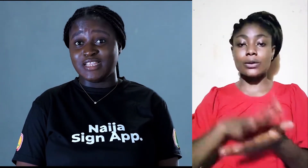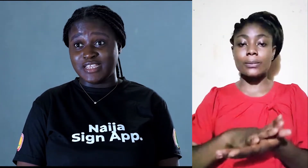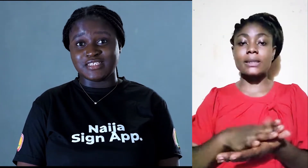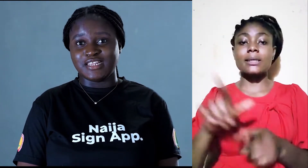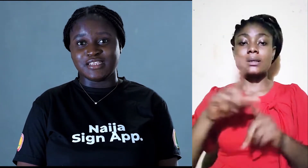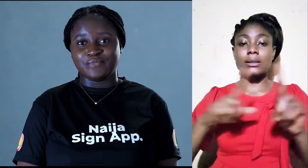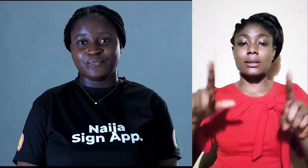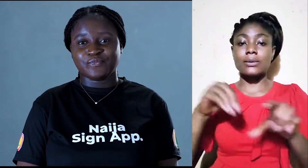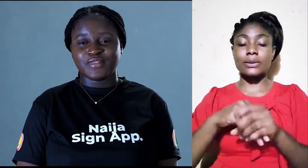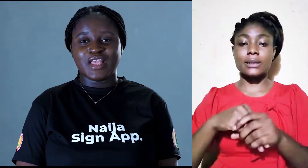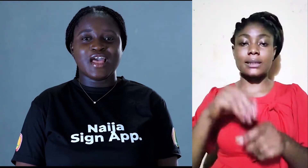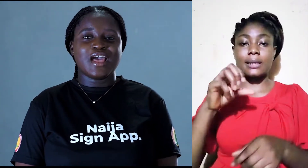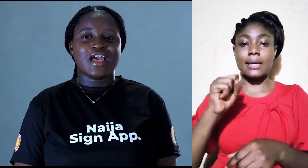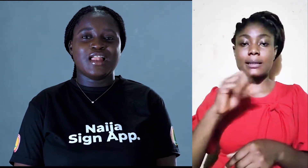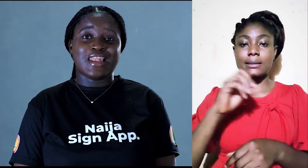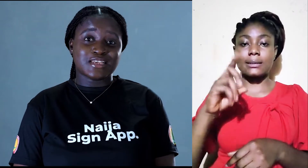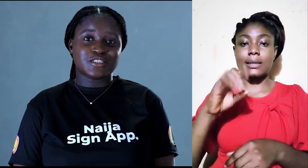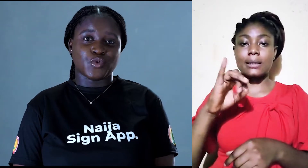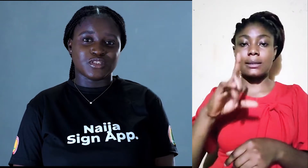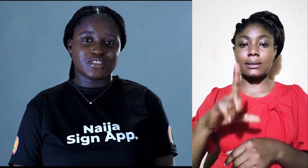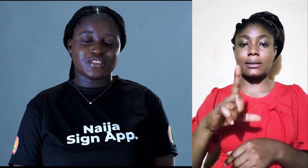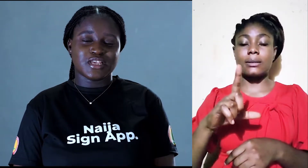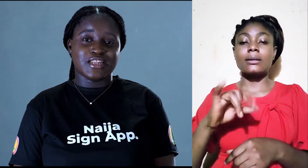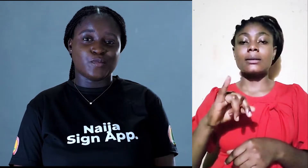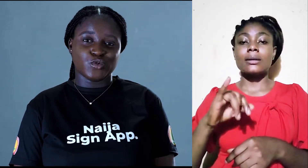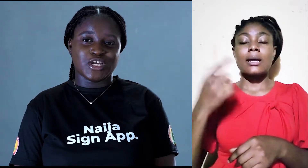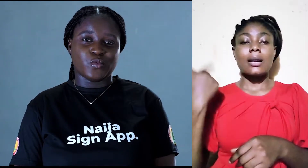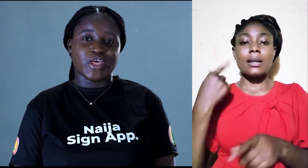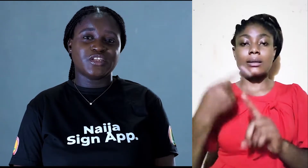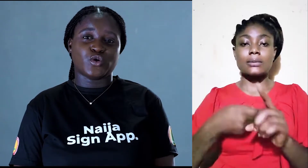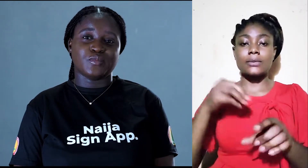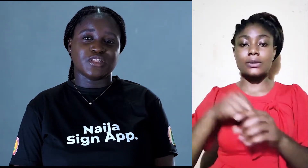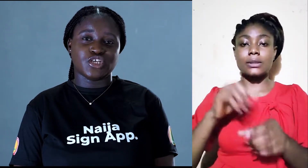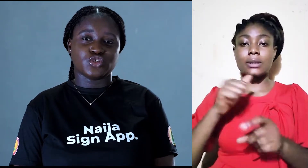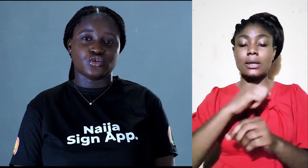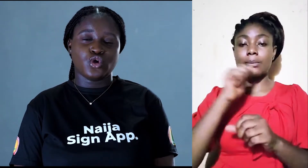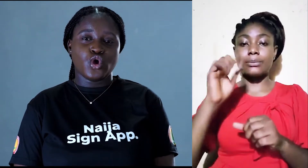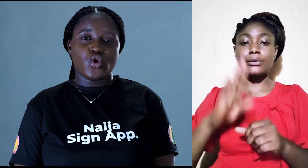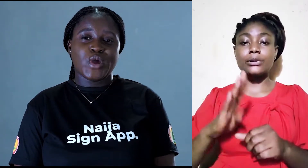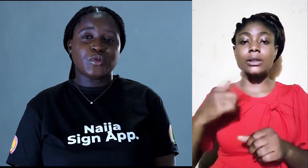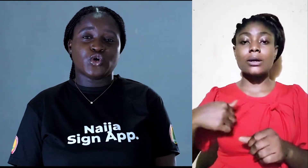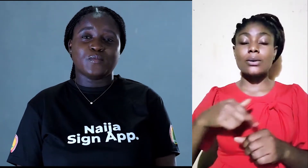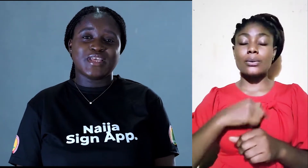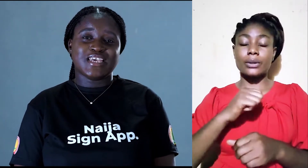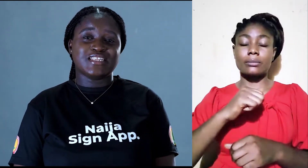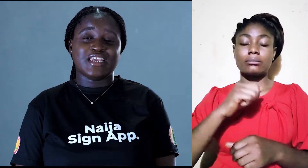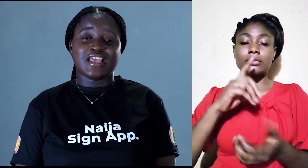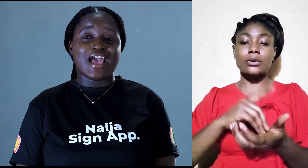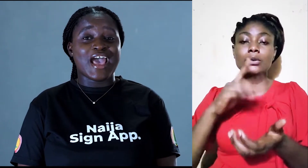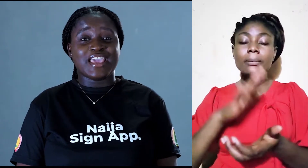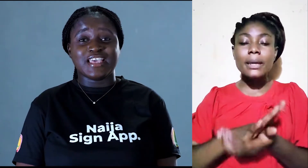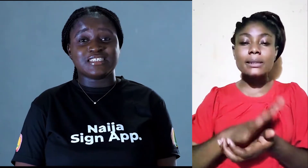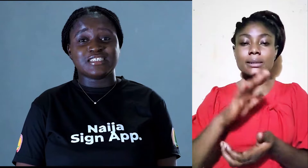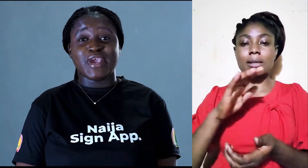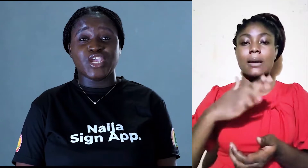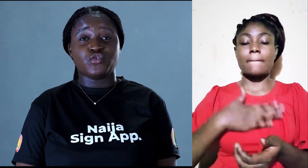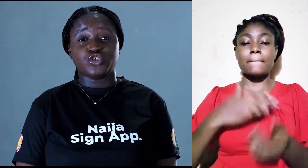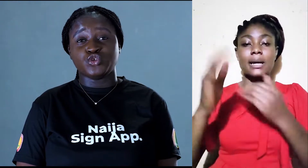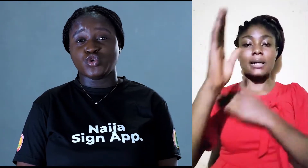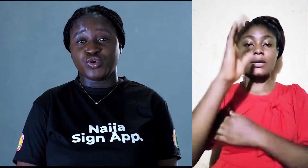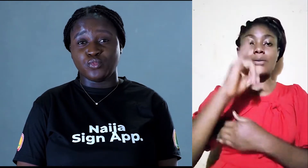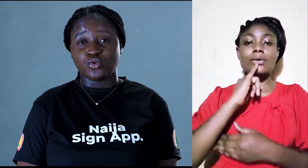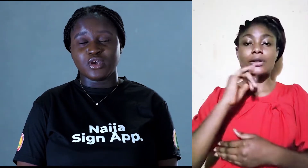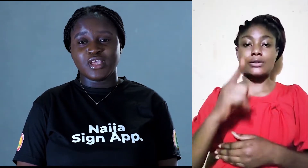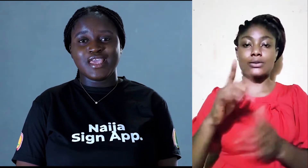languages in this year. Last month, in Abuja, we held a documentation where we documented the IES